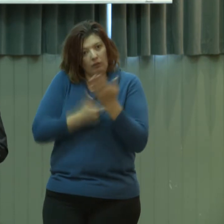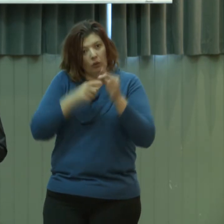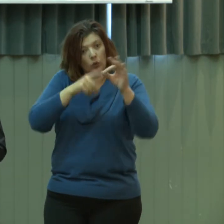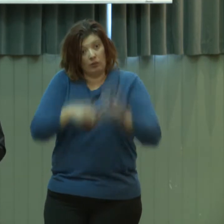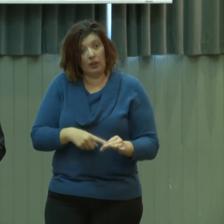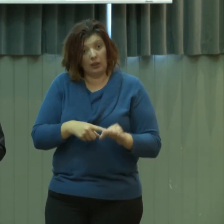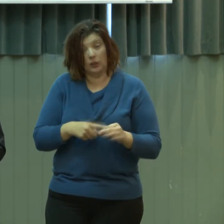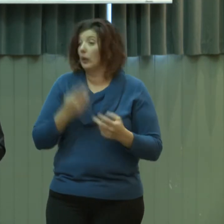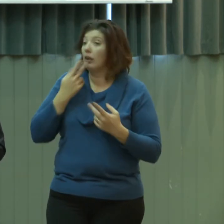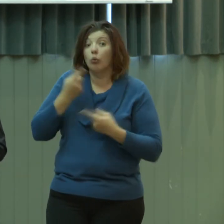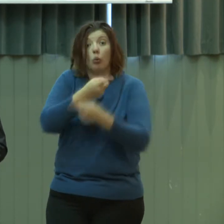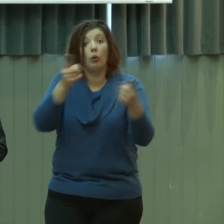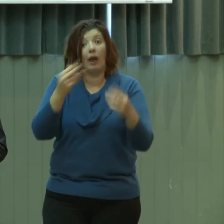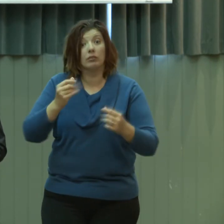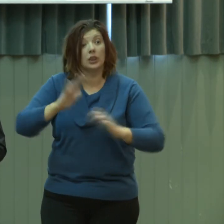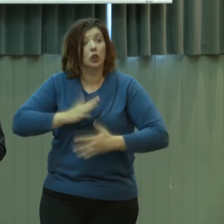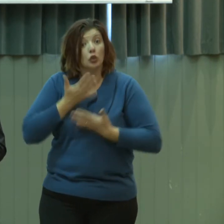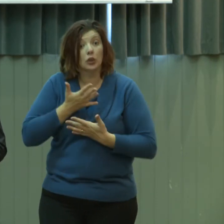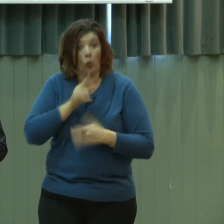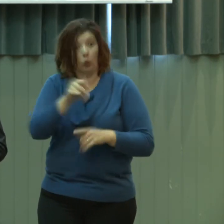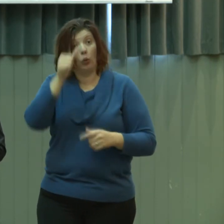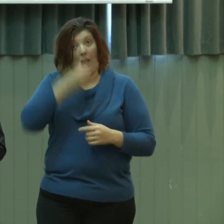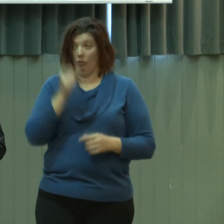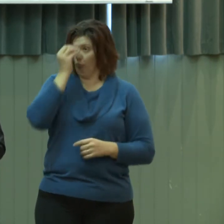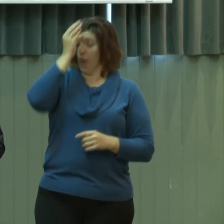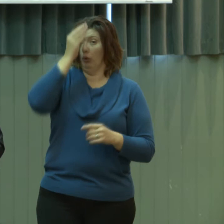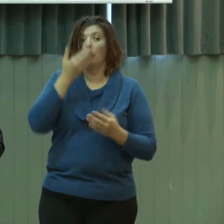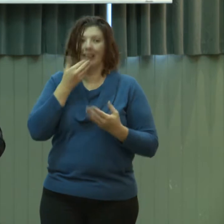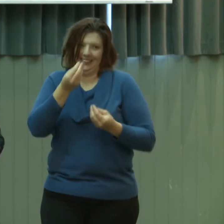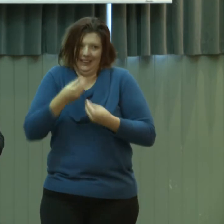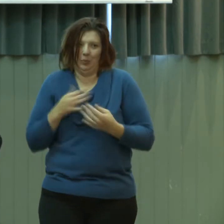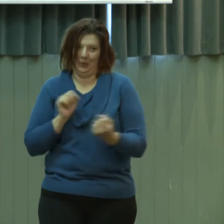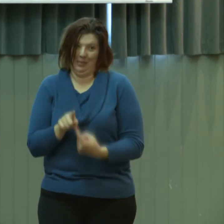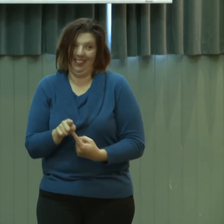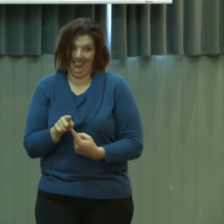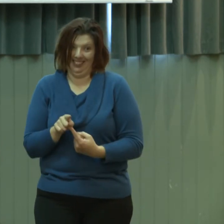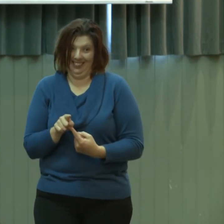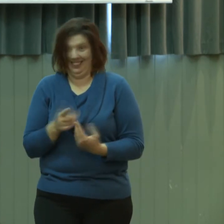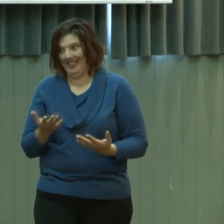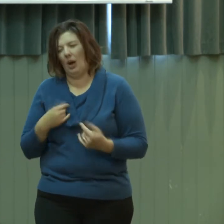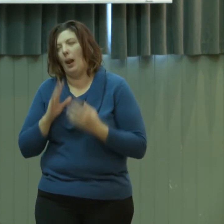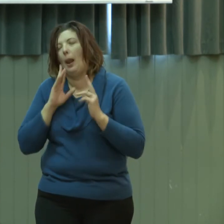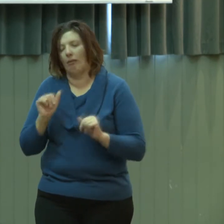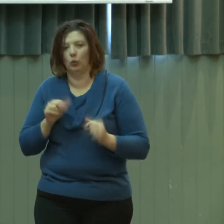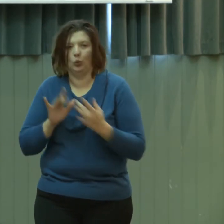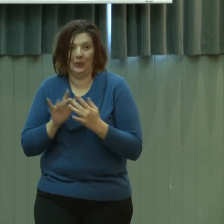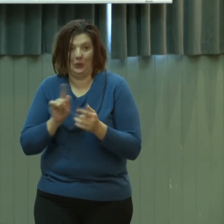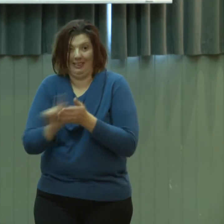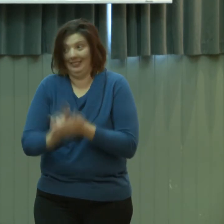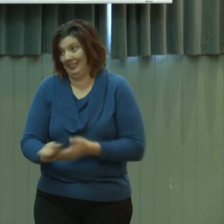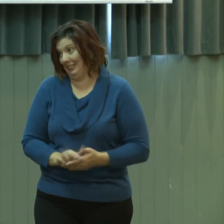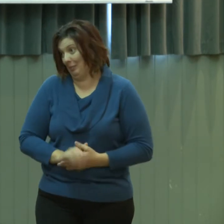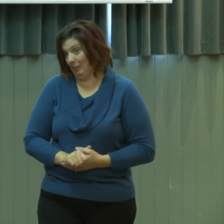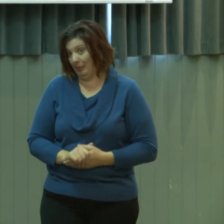that or feels there has that level of knowledge, if you could let me have your email address, if you're happy to be contacted. Very glad to hear from you afterwards.